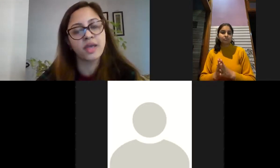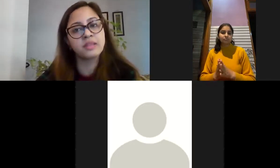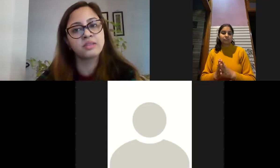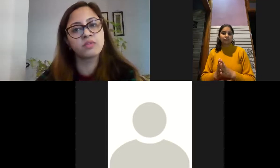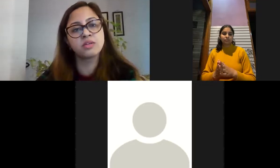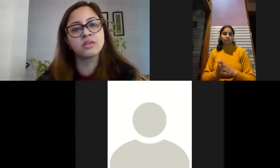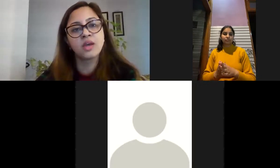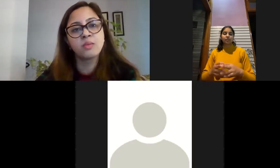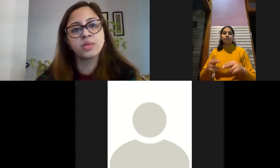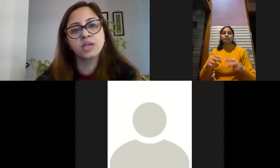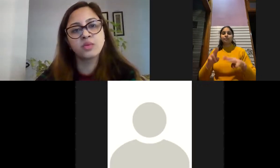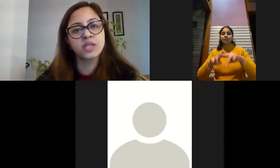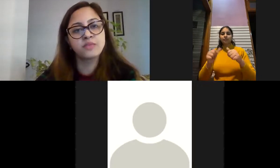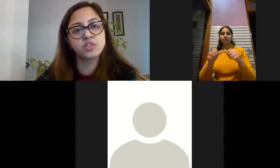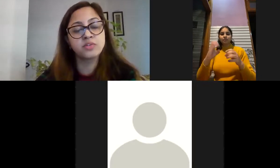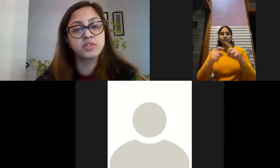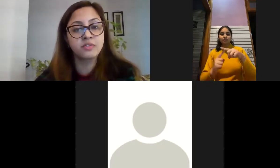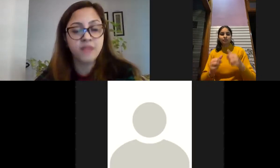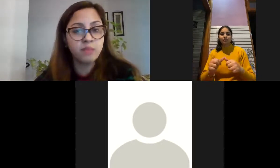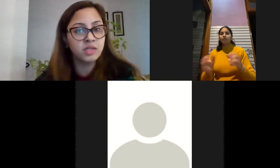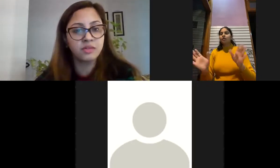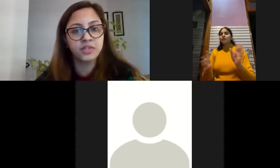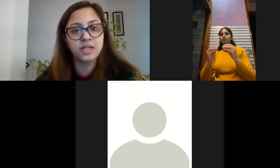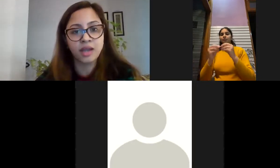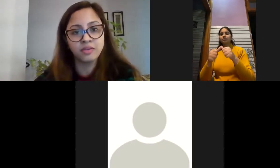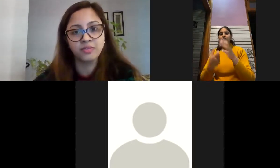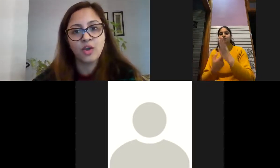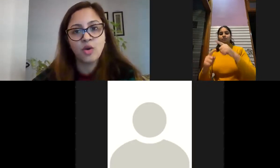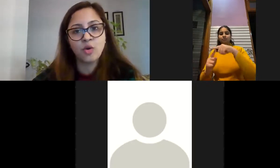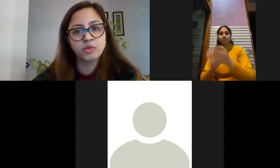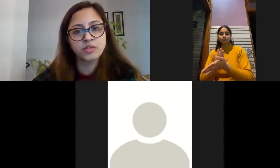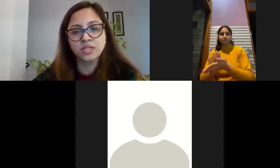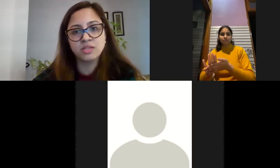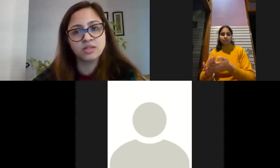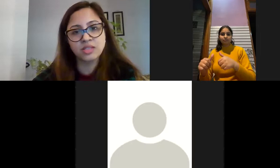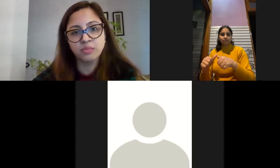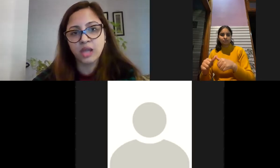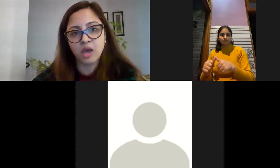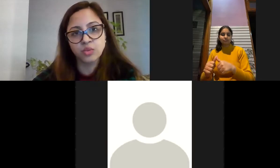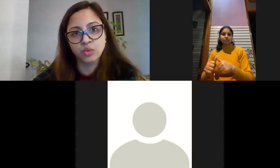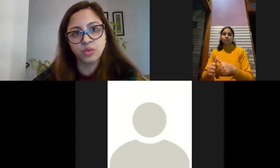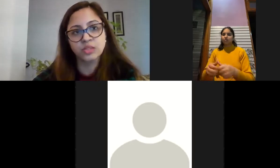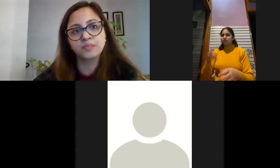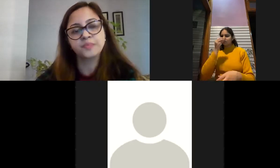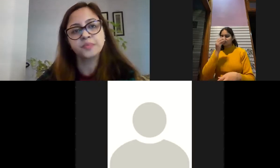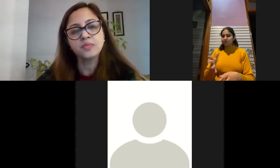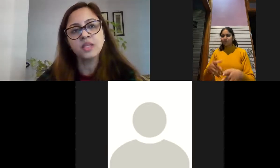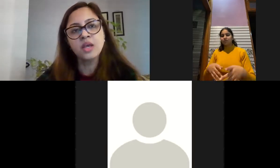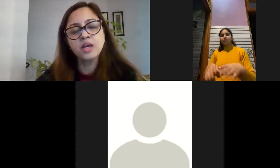the fact that whether Bertha would have cherished a family, free life, or just a simple